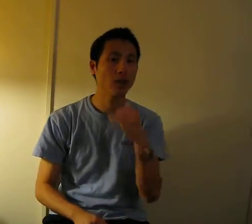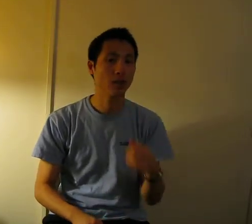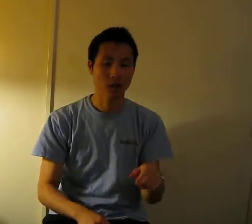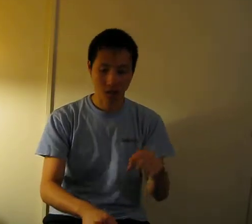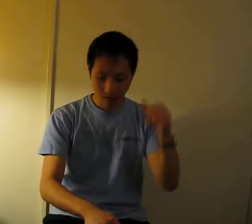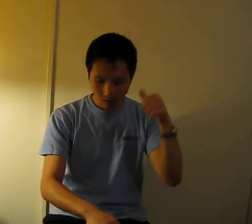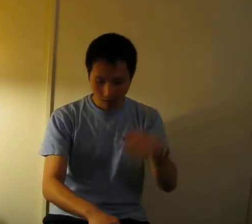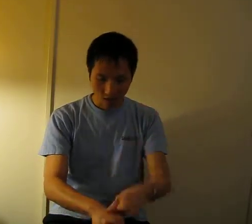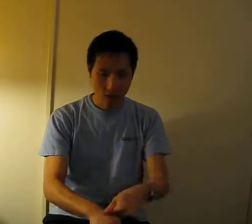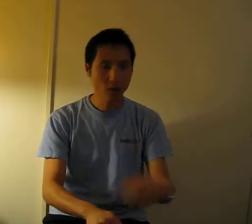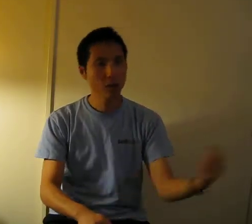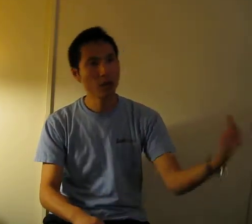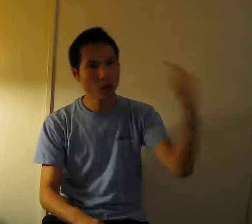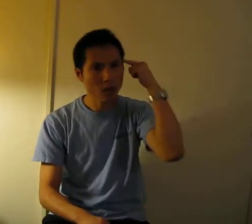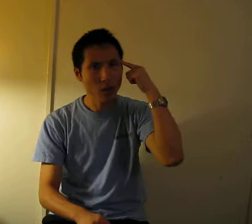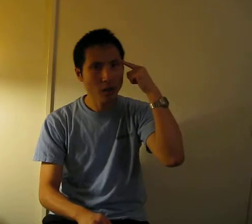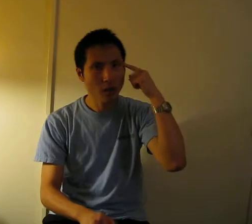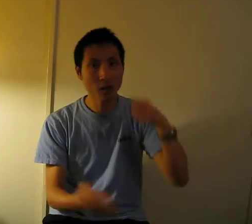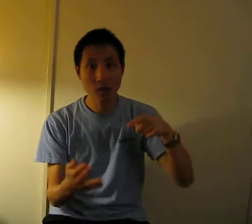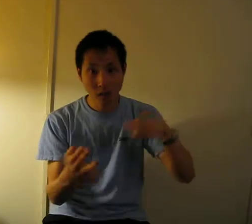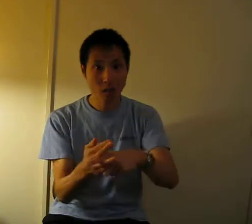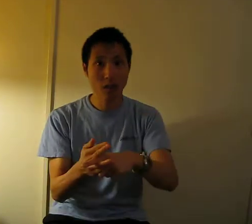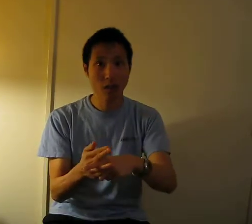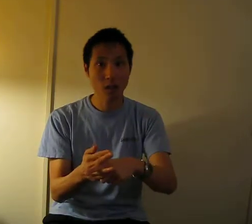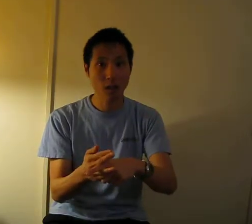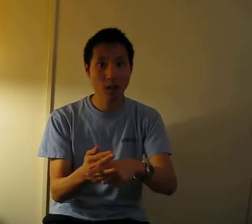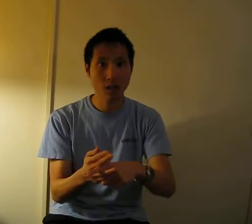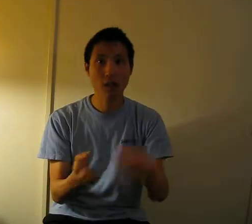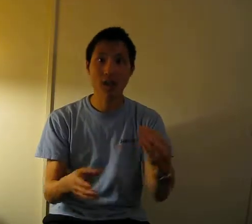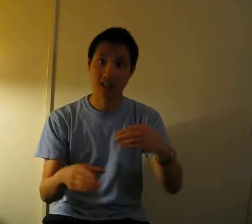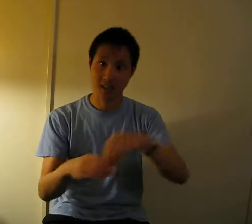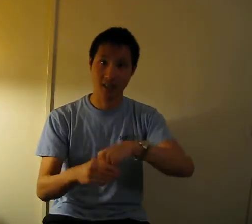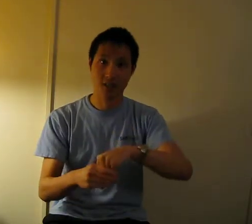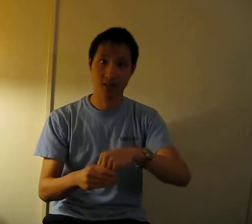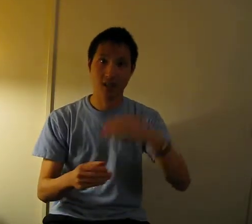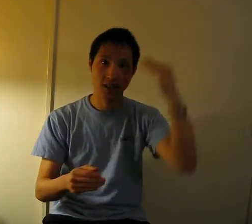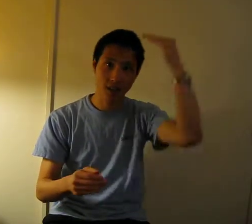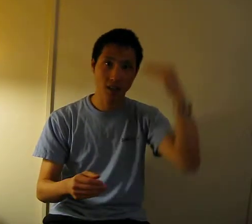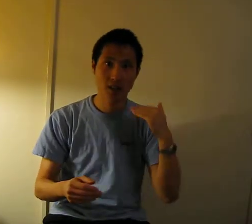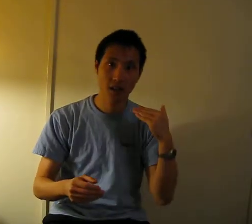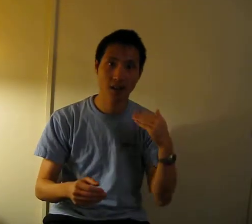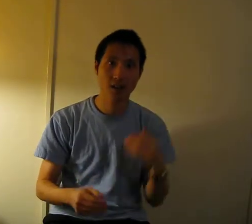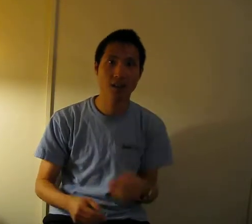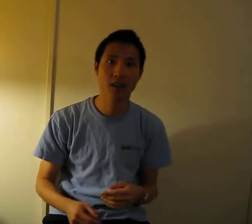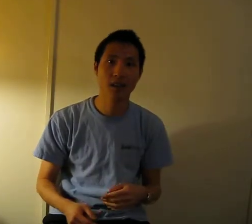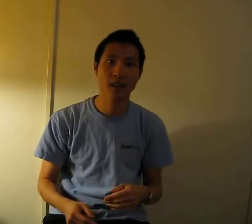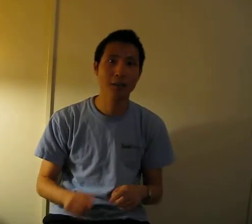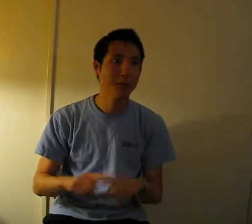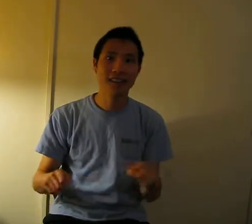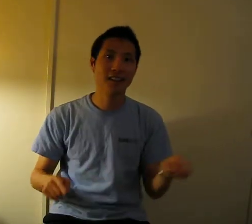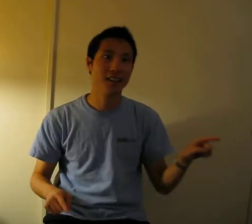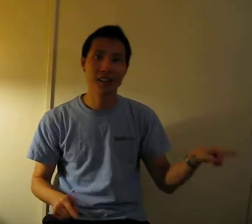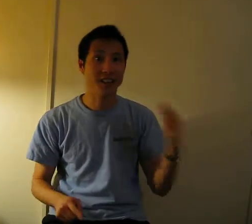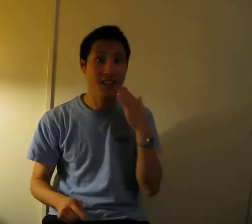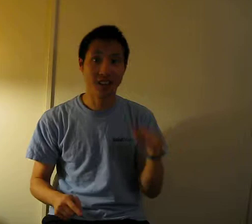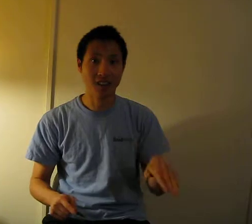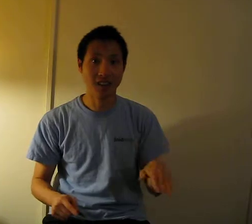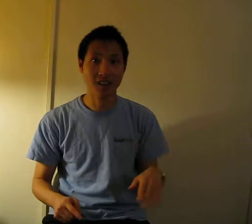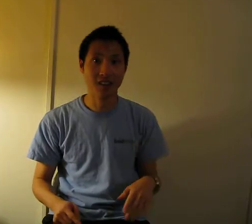Now, accidentally, a nail fired into his head, like inside the head. But he didn't